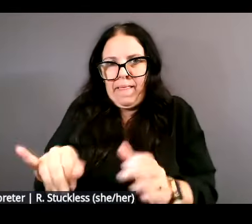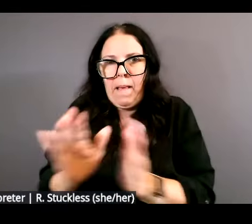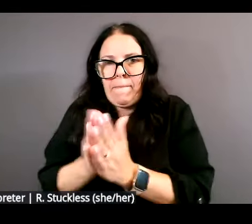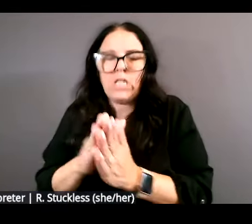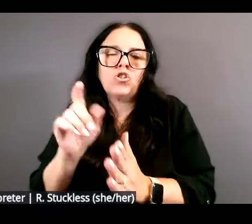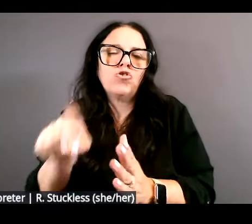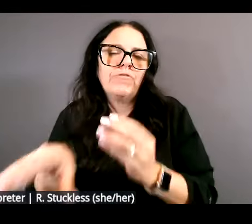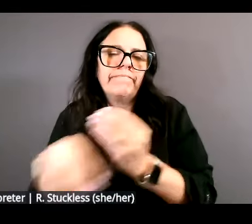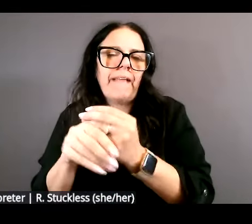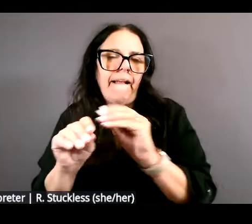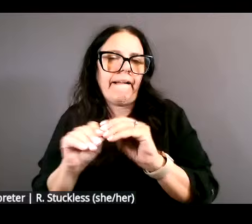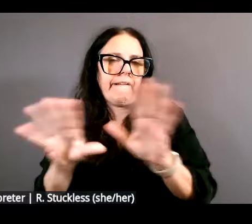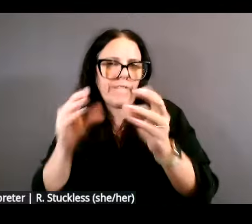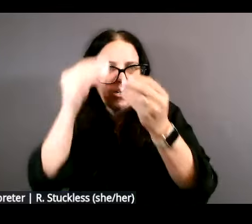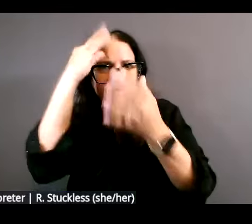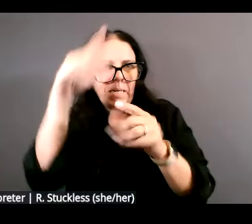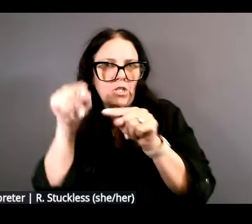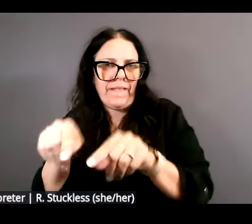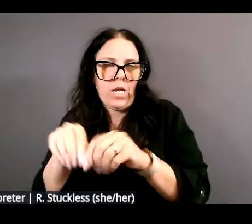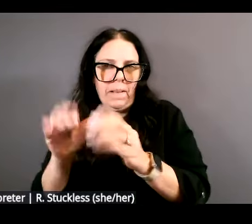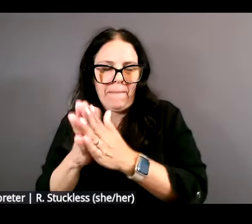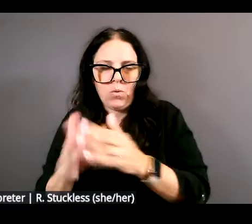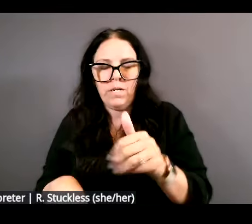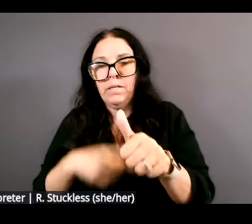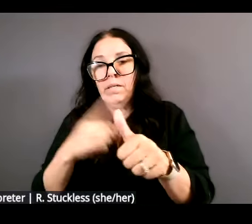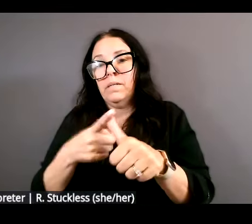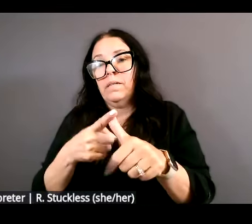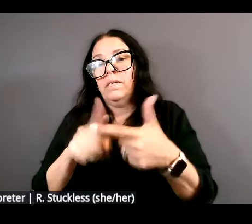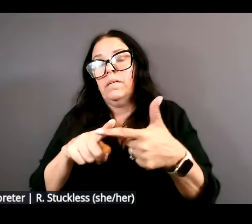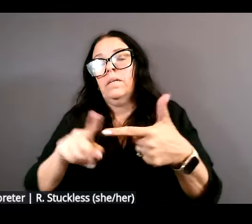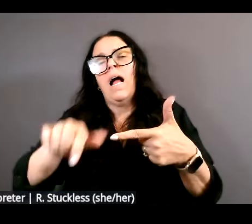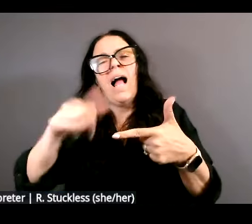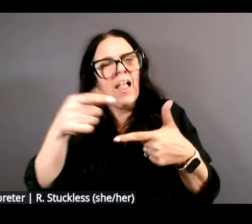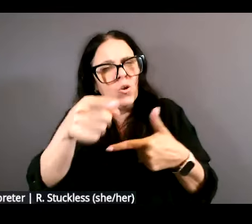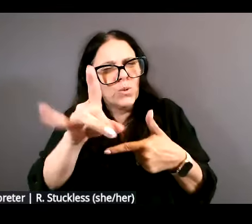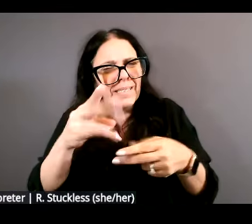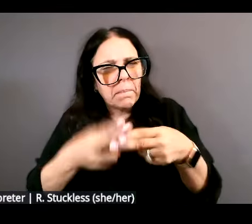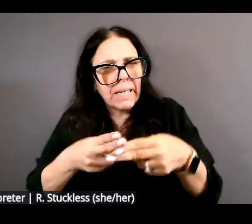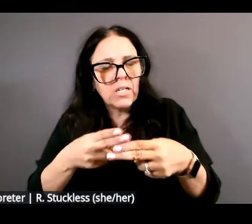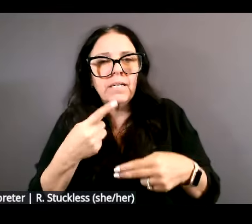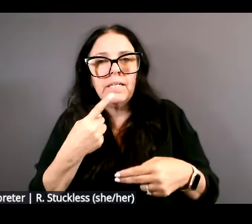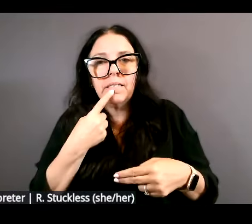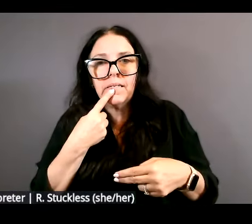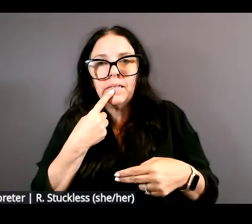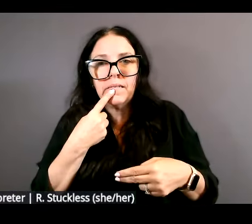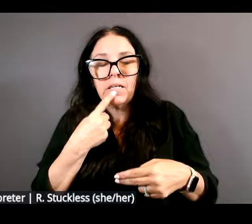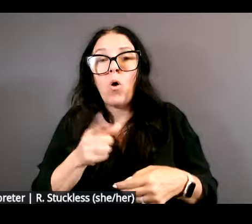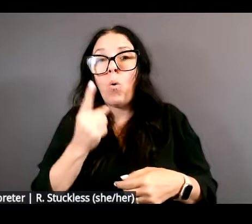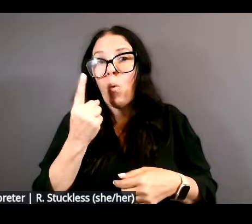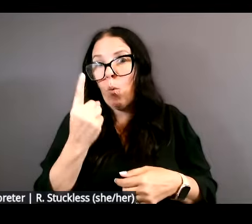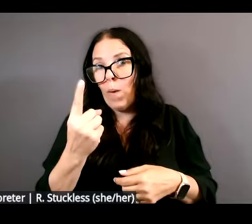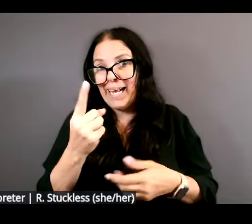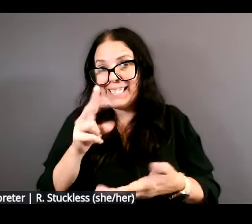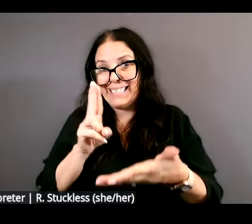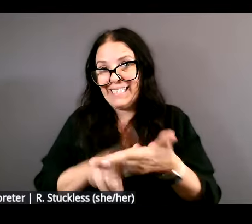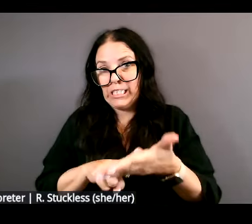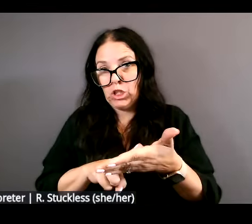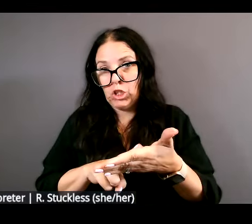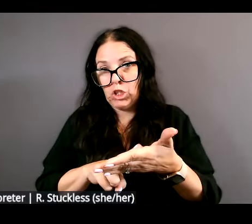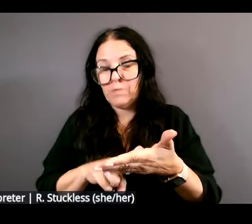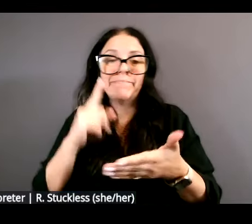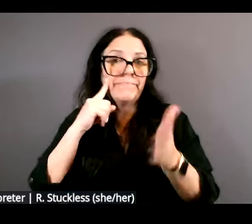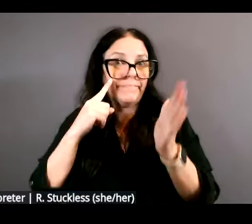clarified. And then the other one you mentioned was one signature for one office. Obviously, that makes sense to